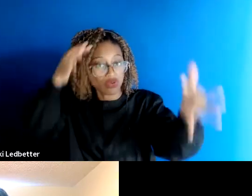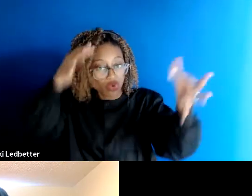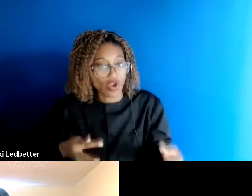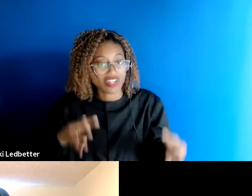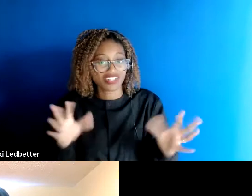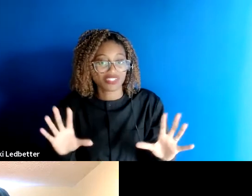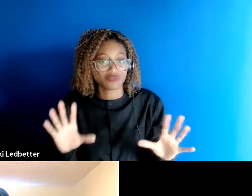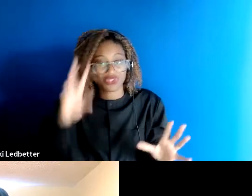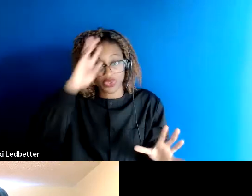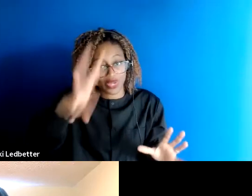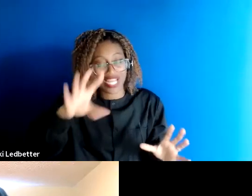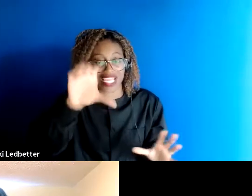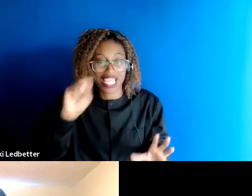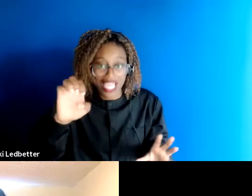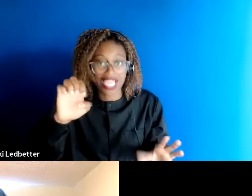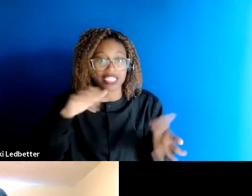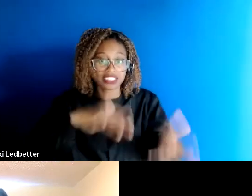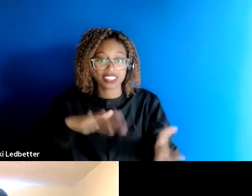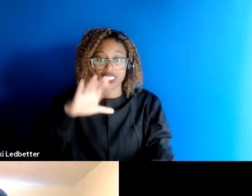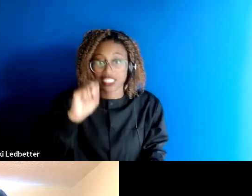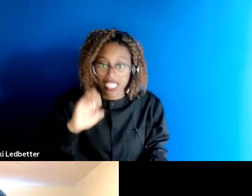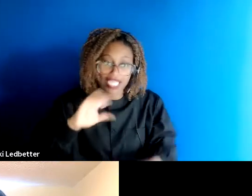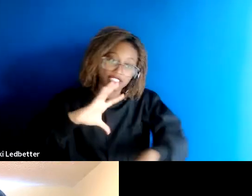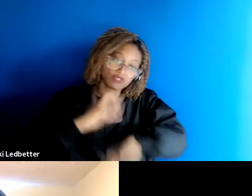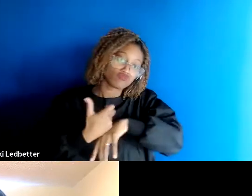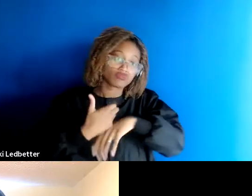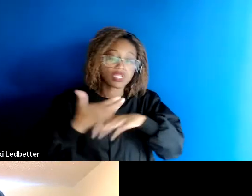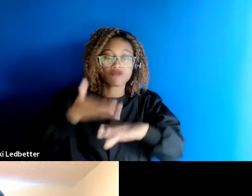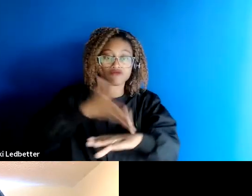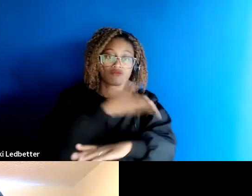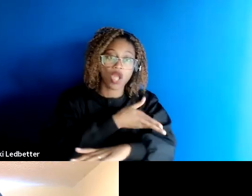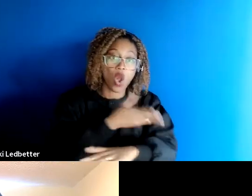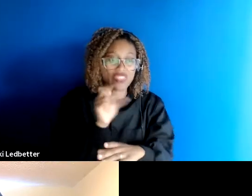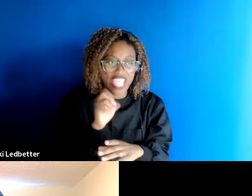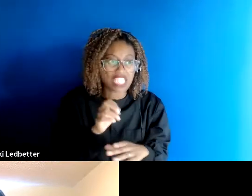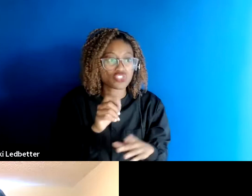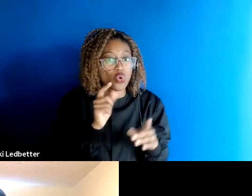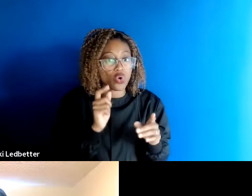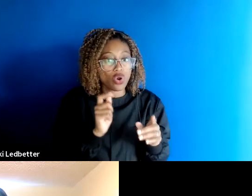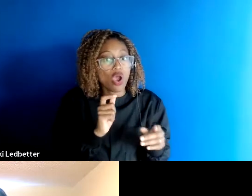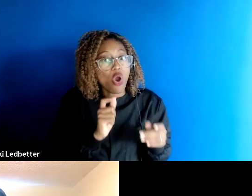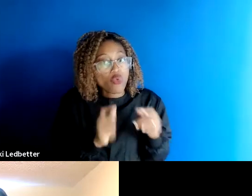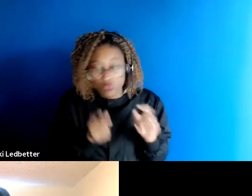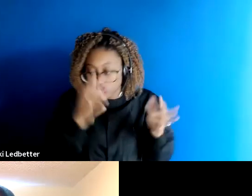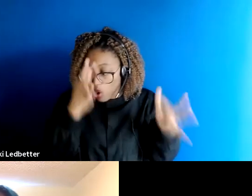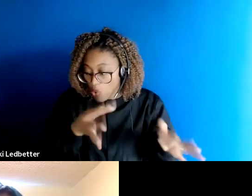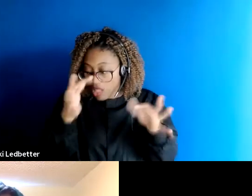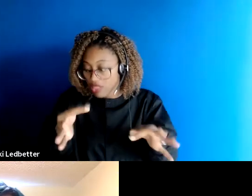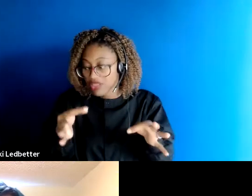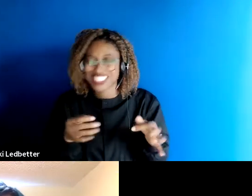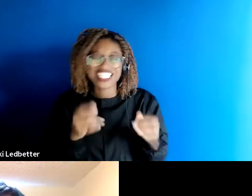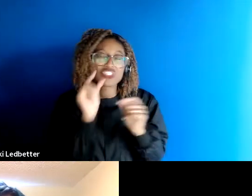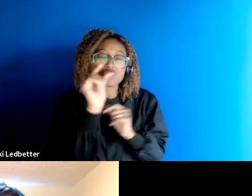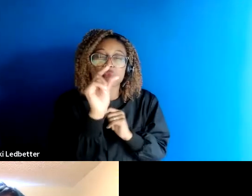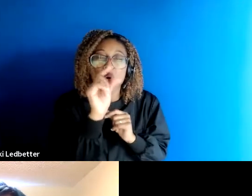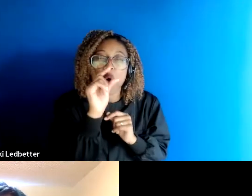case study or case law, or precedent cases, which means that you are getting these small sort of wins through